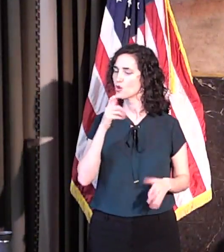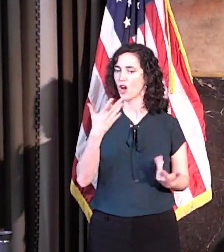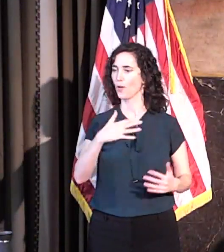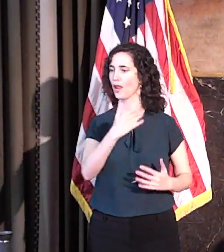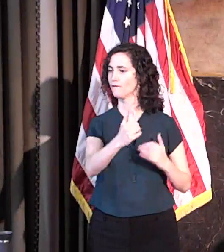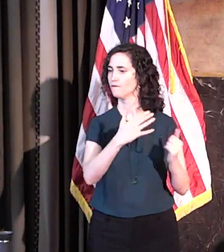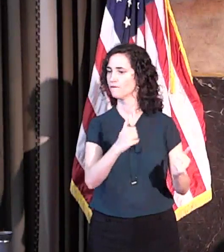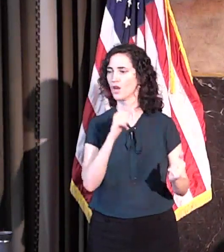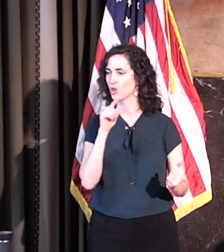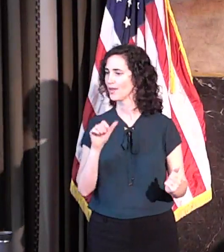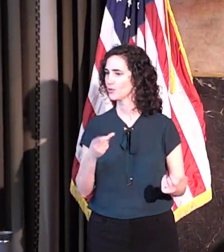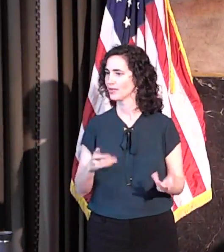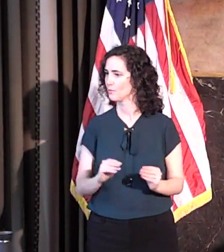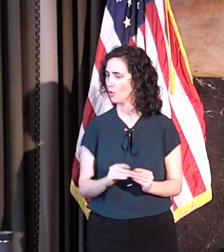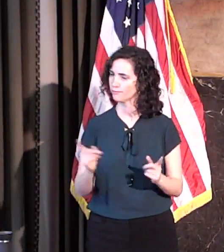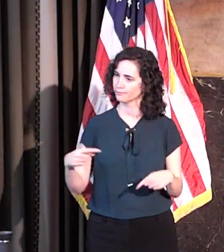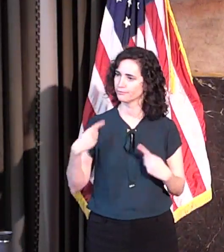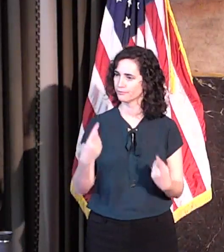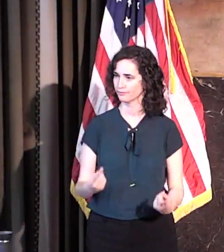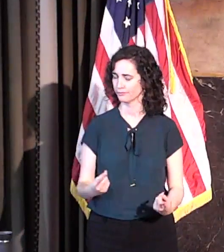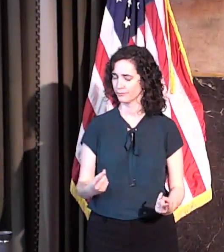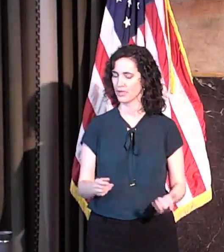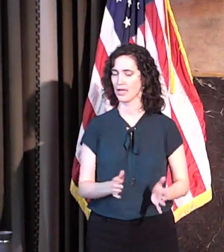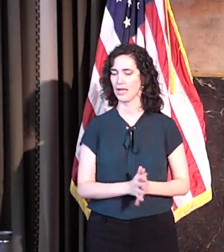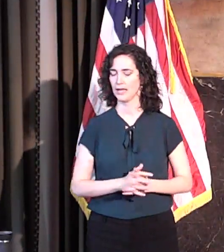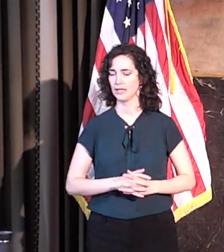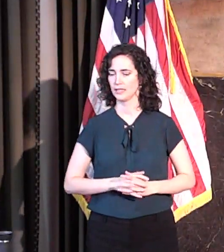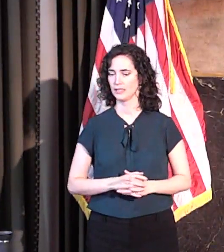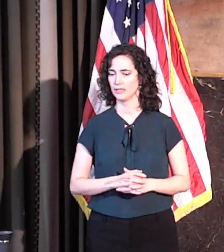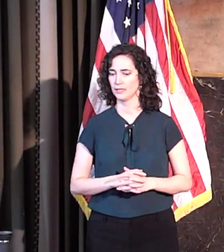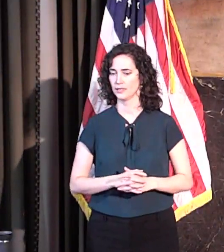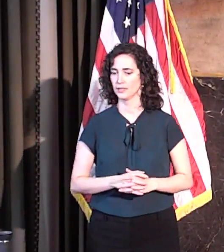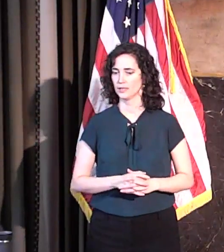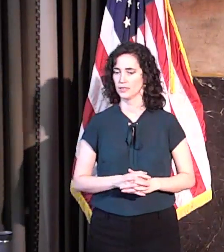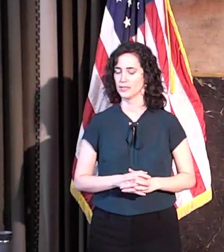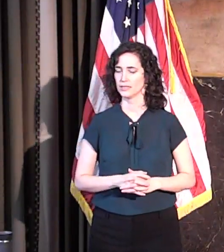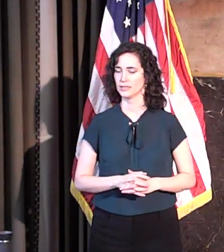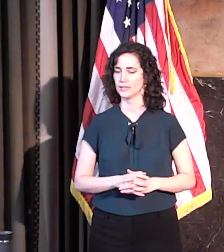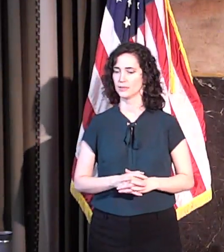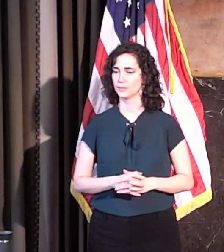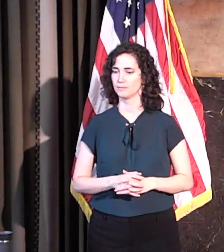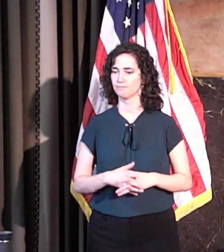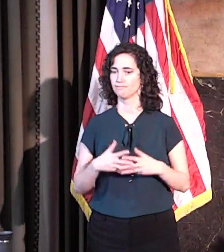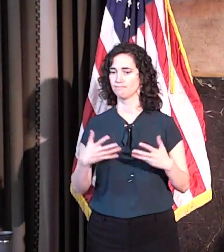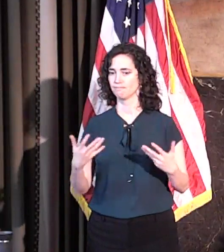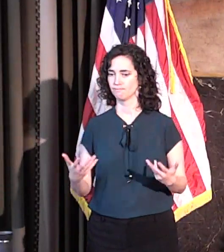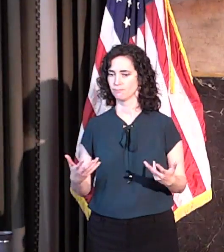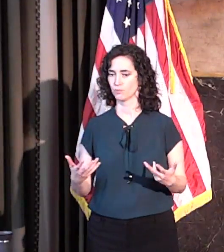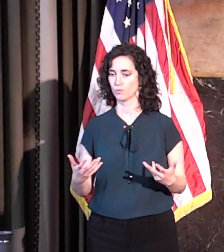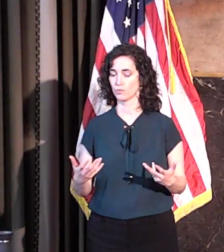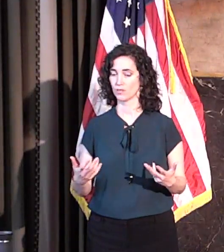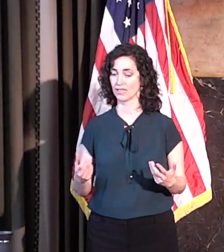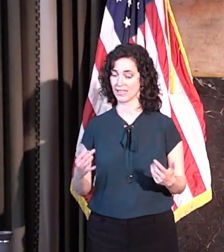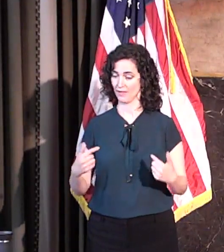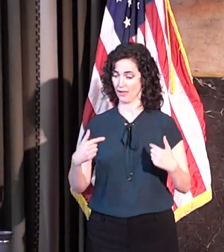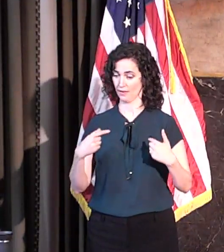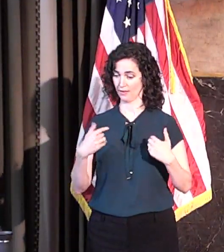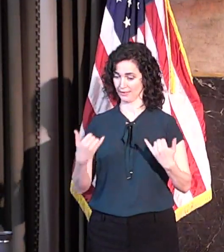at LSU and haven't been in some years. And so, you know, in terms of whether I